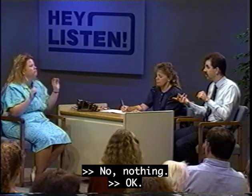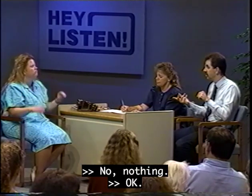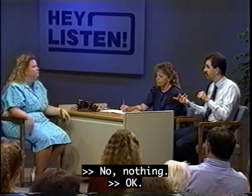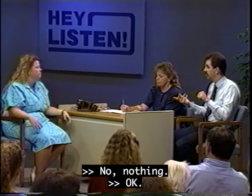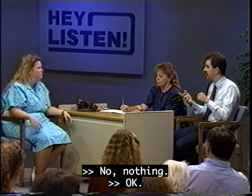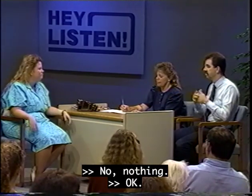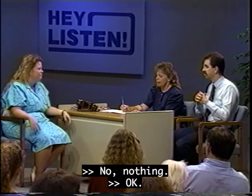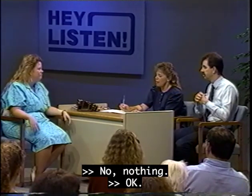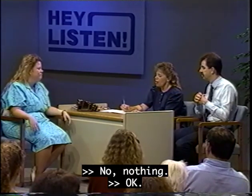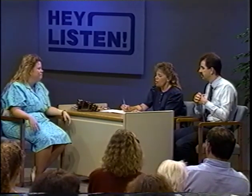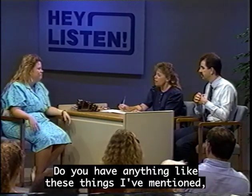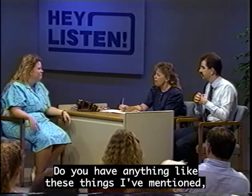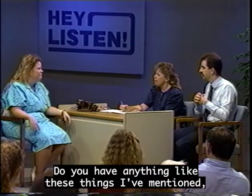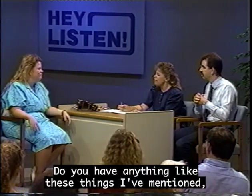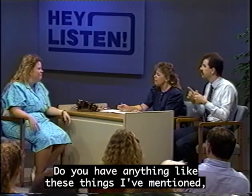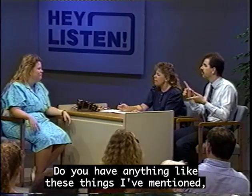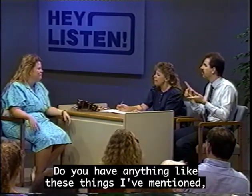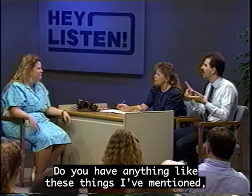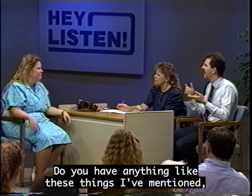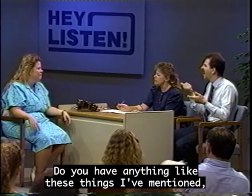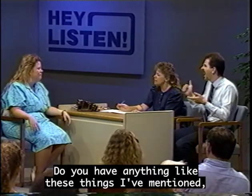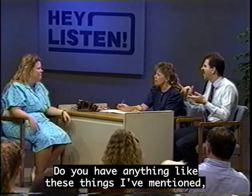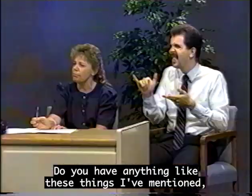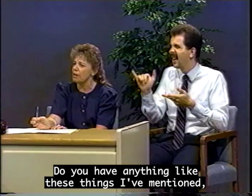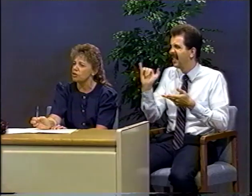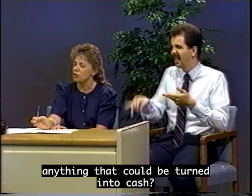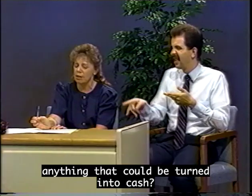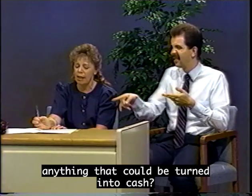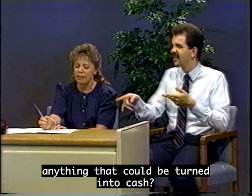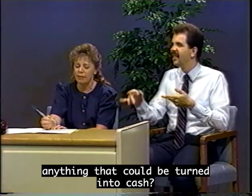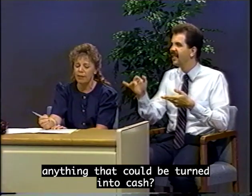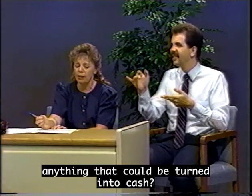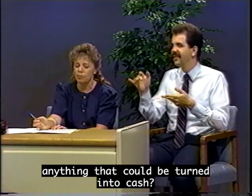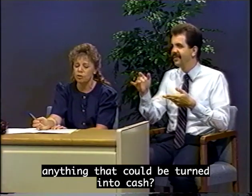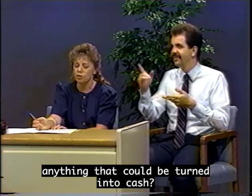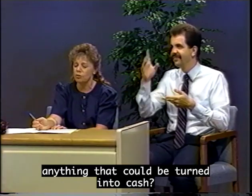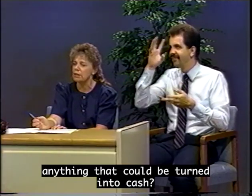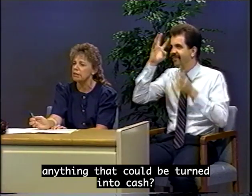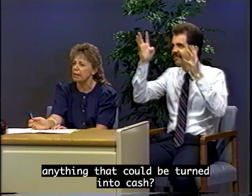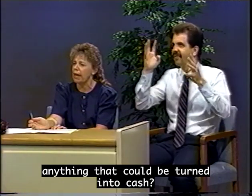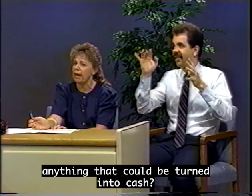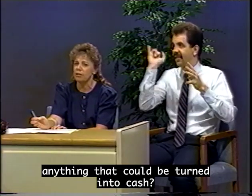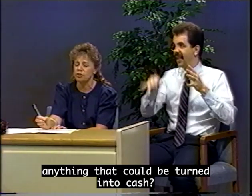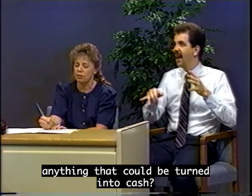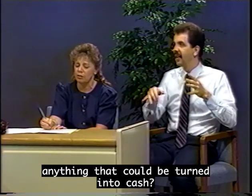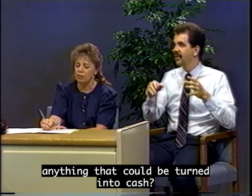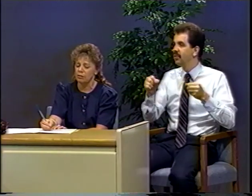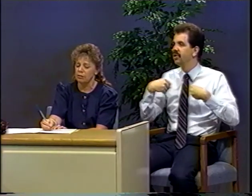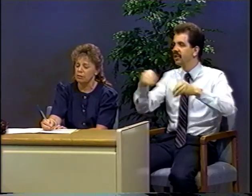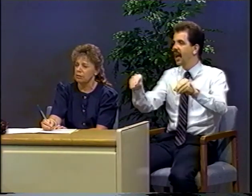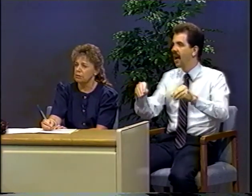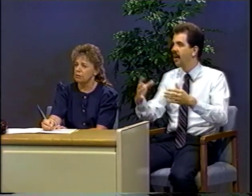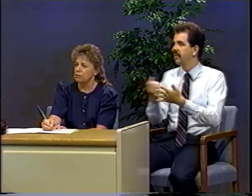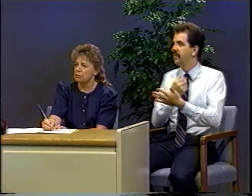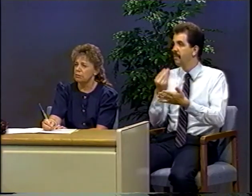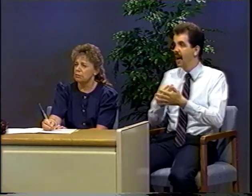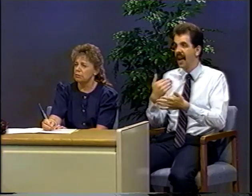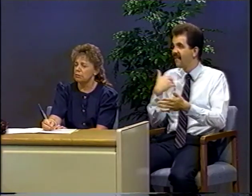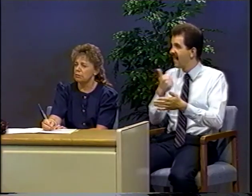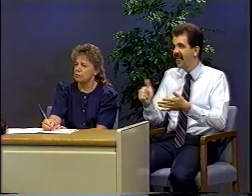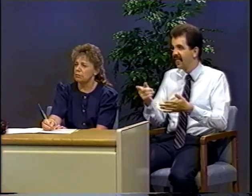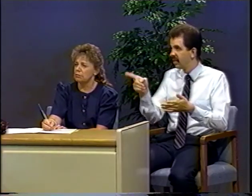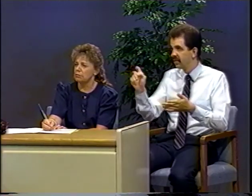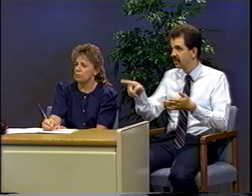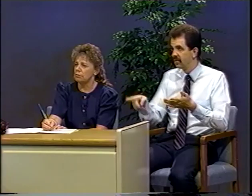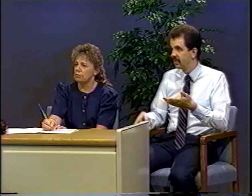No, nothing. Okay. Do you have anything like these things I've mentioned, anything that can be turned into cash?